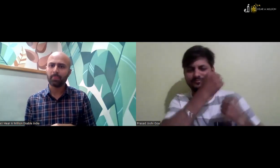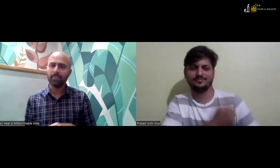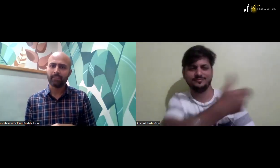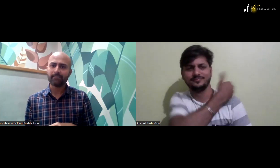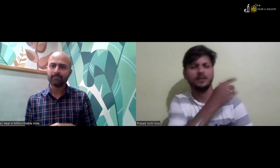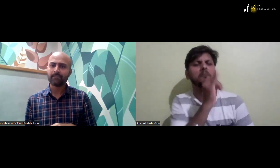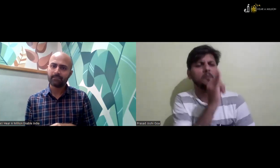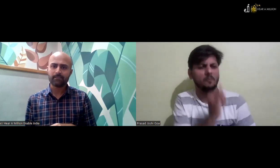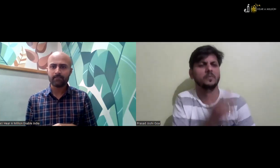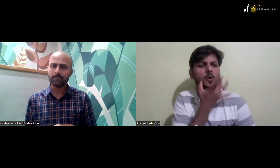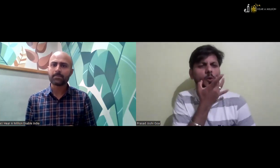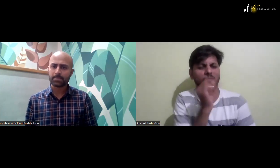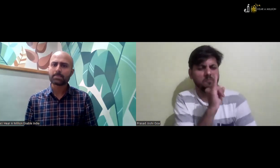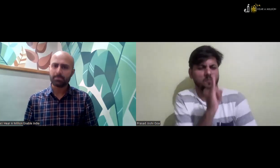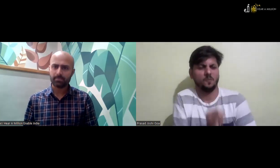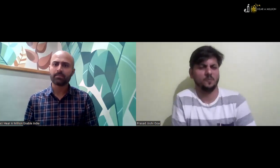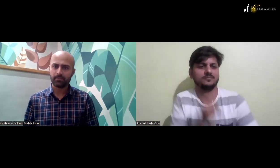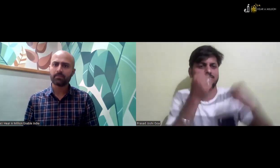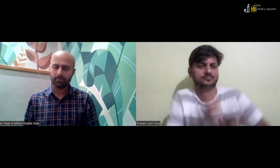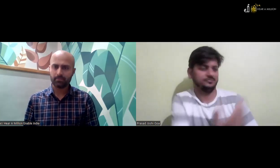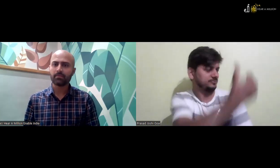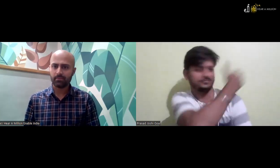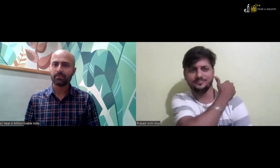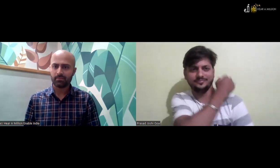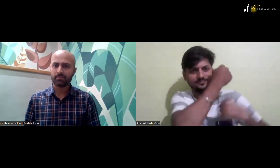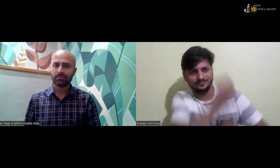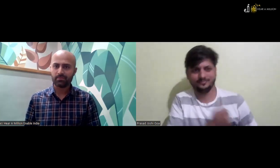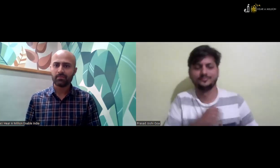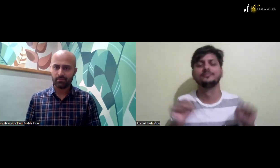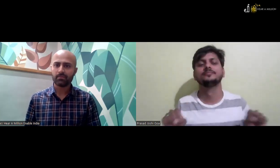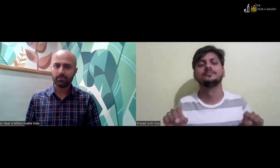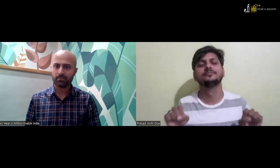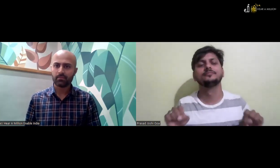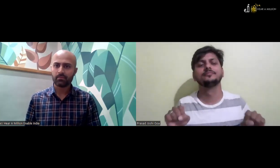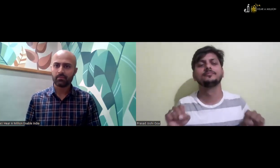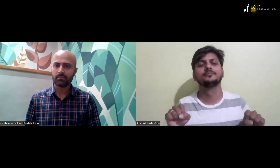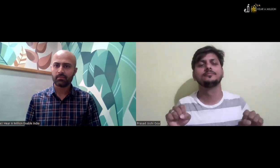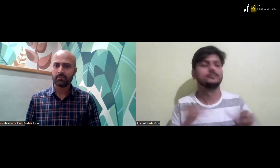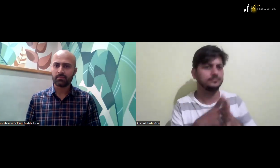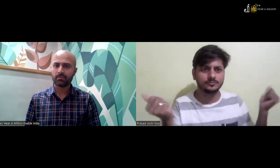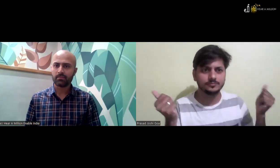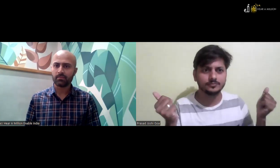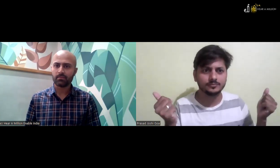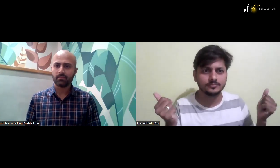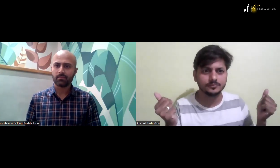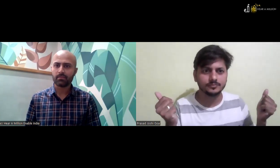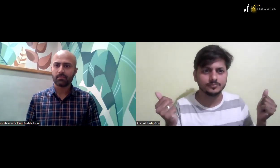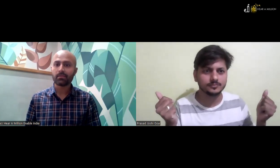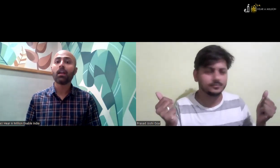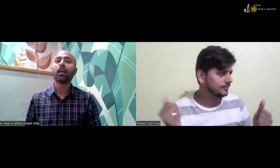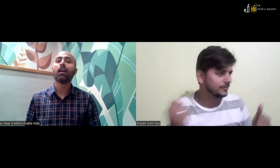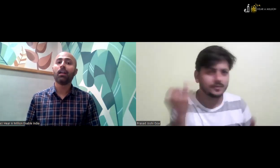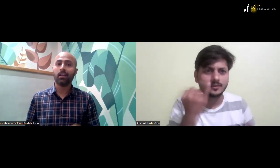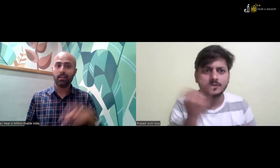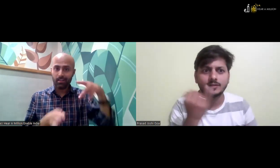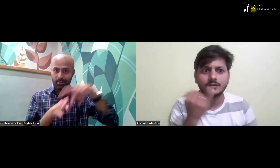lift? So she was talking to me, and she was quite old. and seems weak as well.